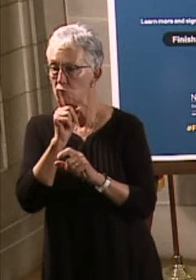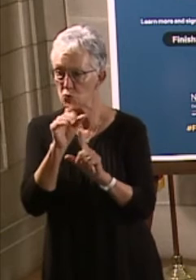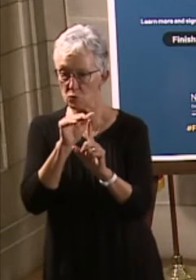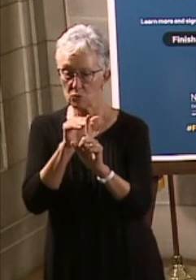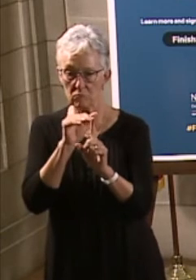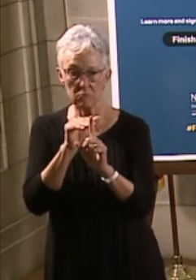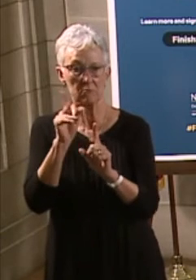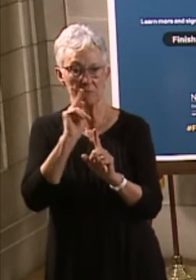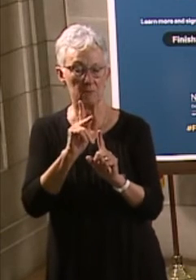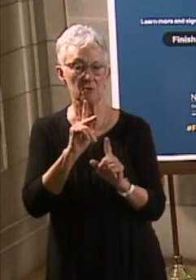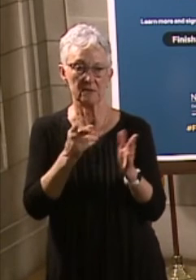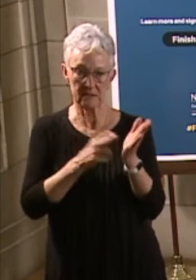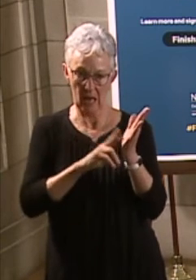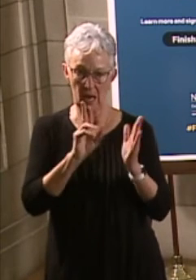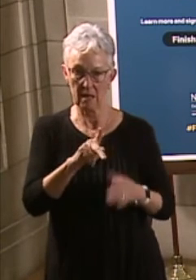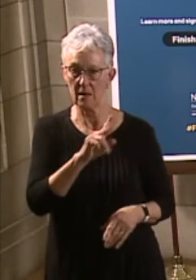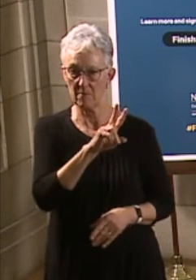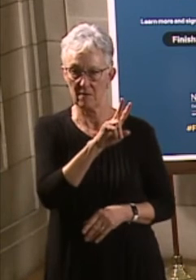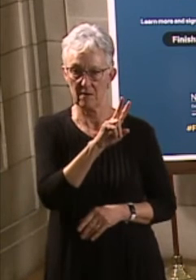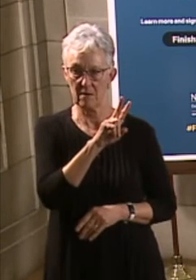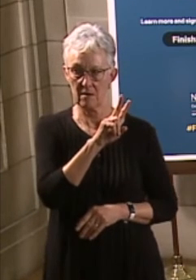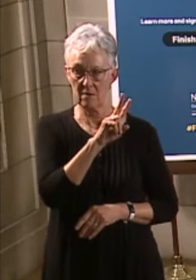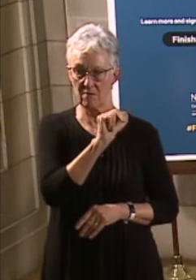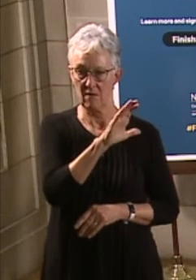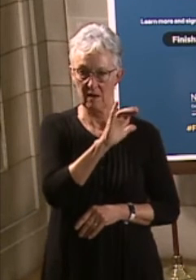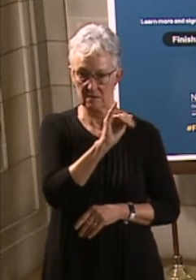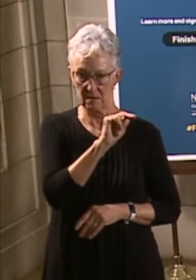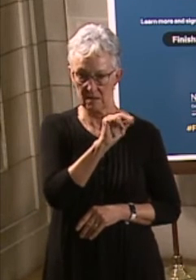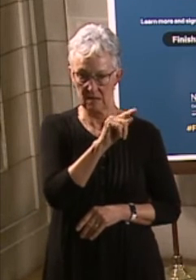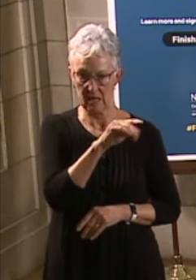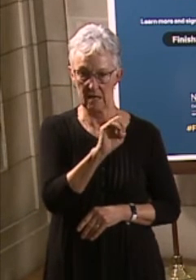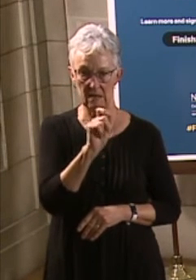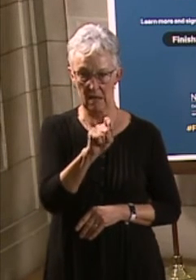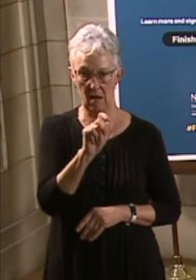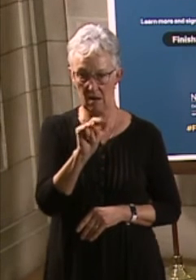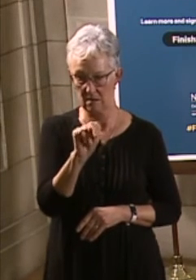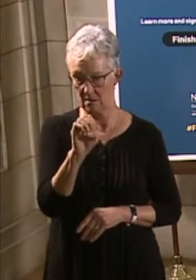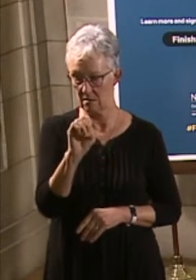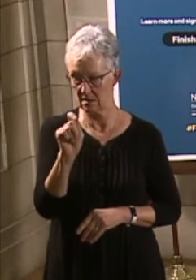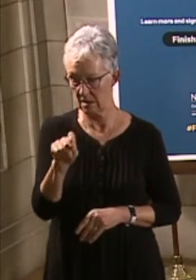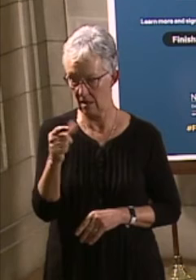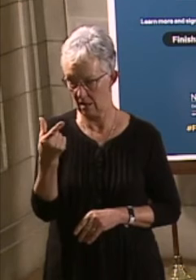vaccinate.ne.gov or call 1-833, it's toll free,